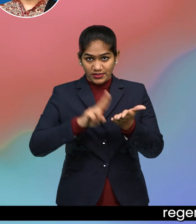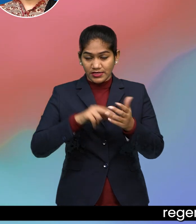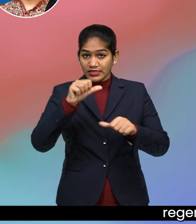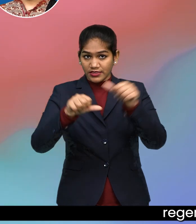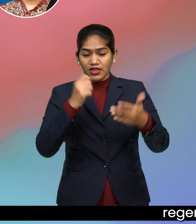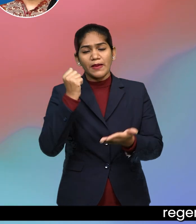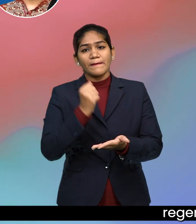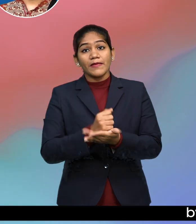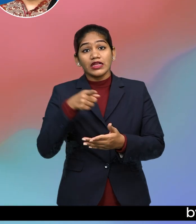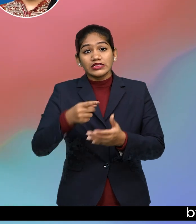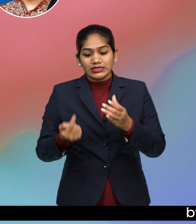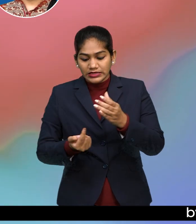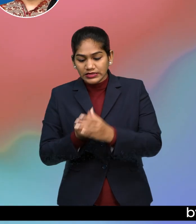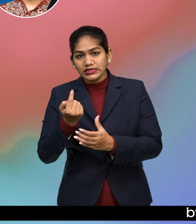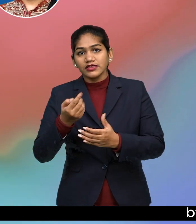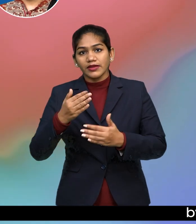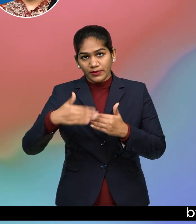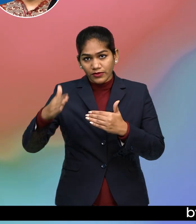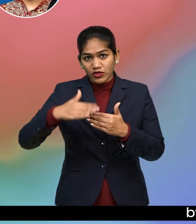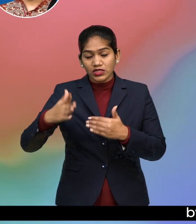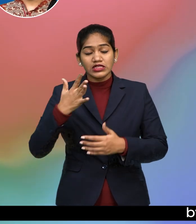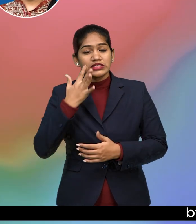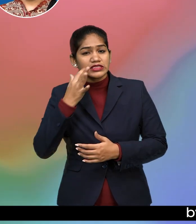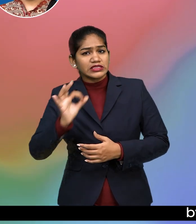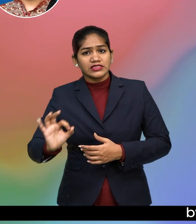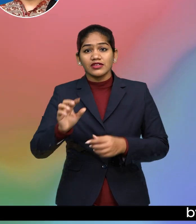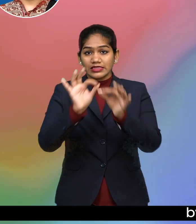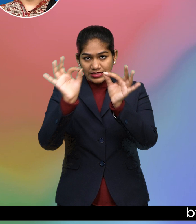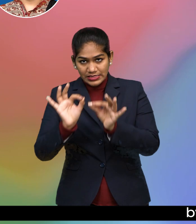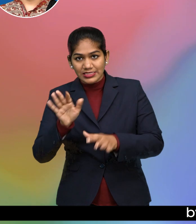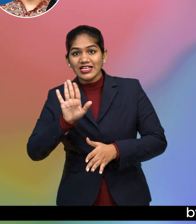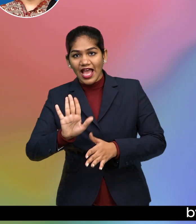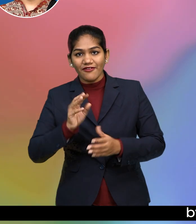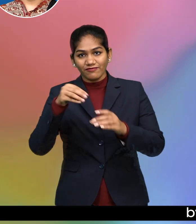regeneration is carried out by specialized cells.